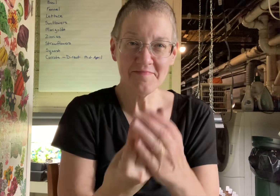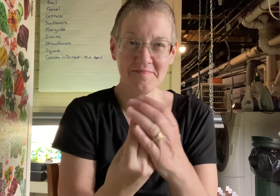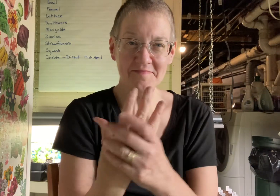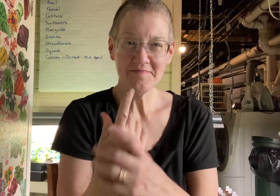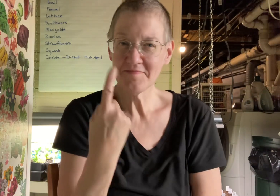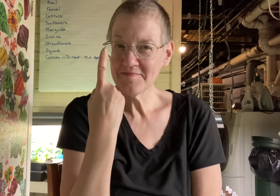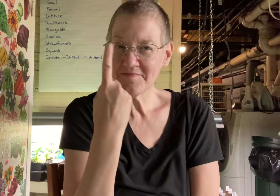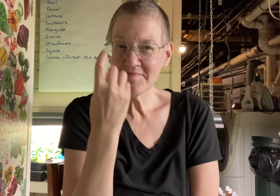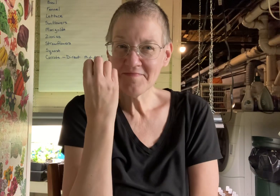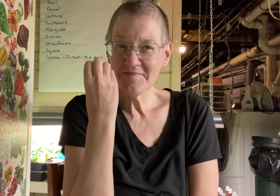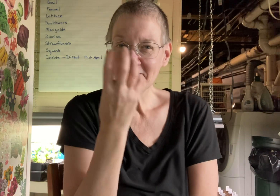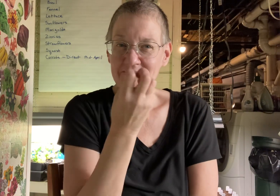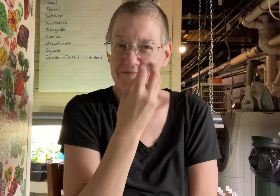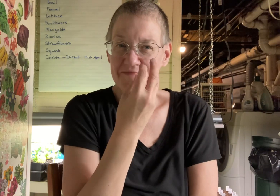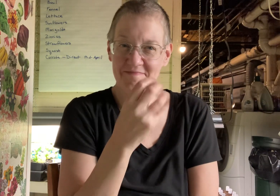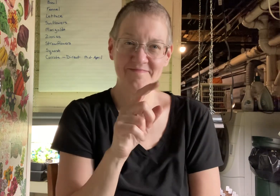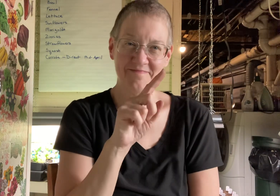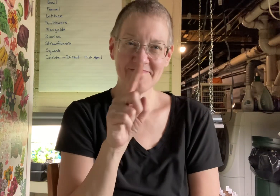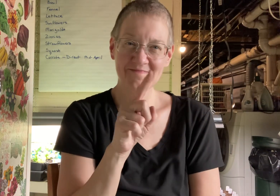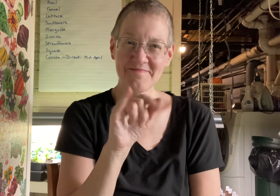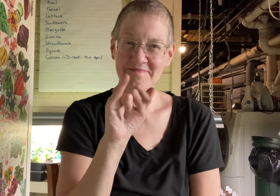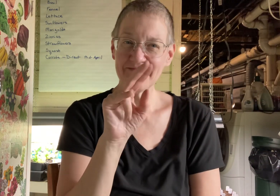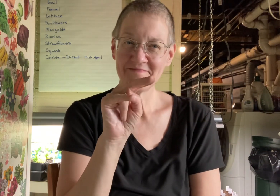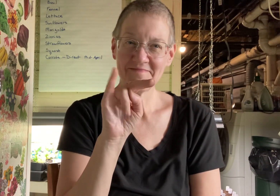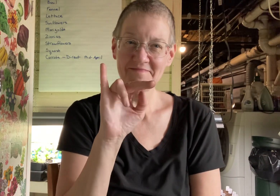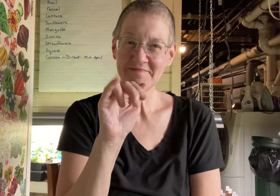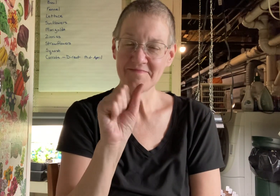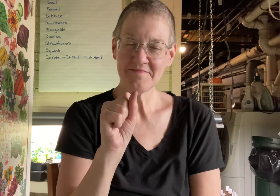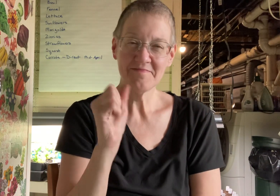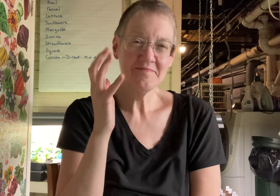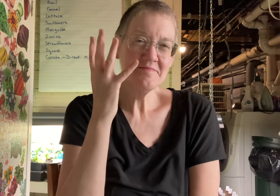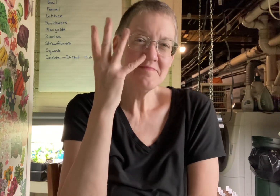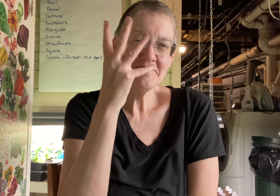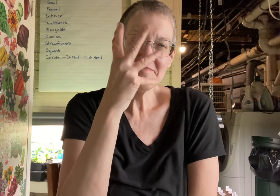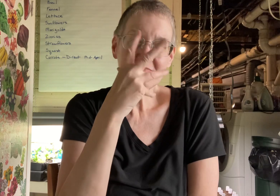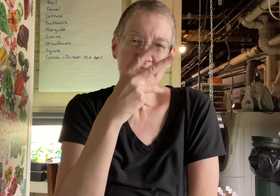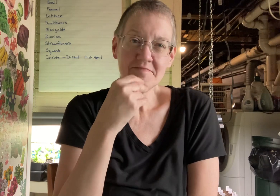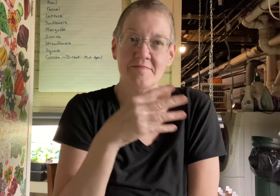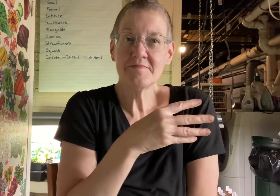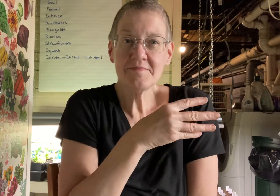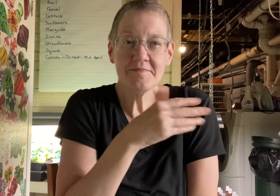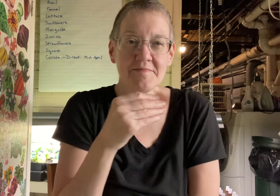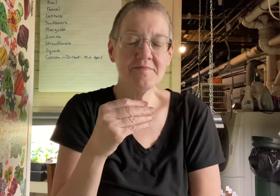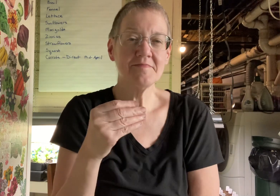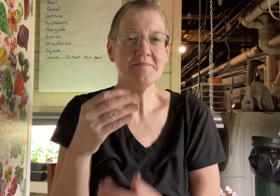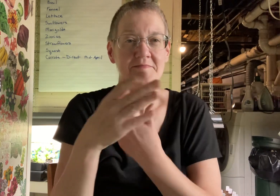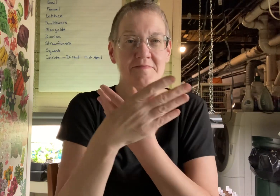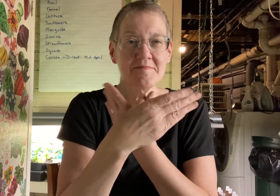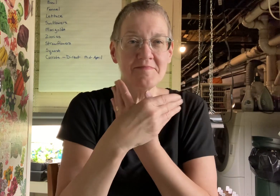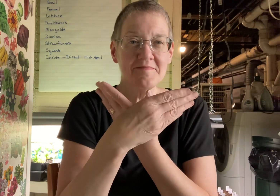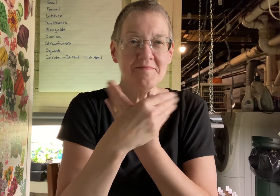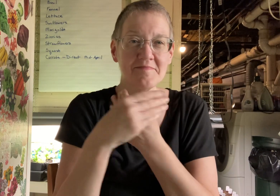If I could only grow 1 flower, it would be zinnias. They're beautiful, and